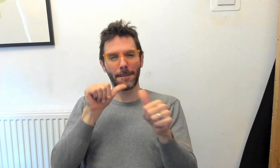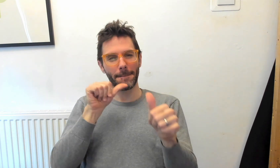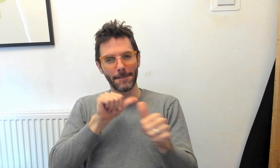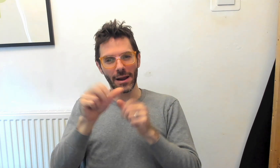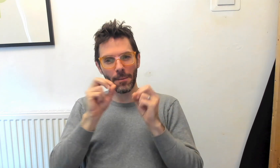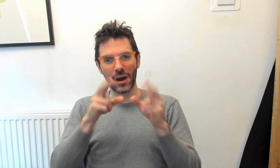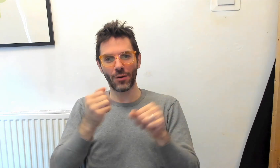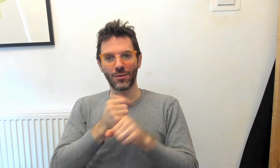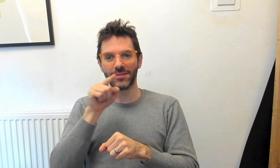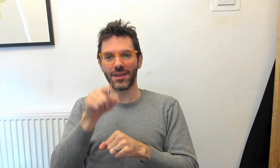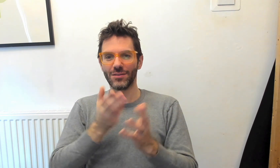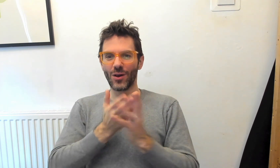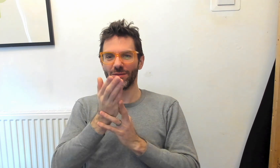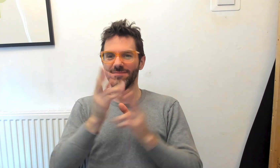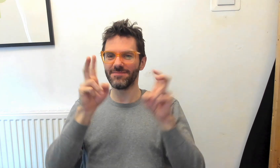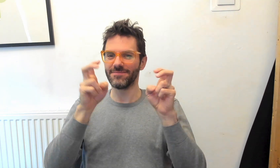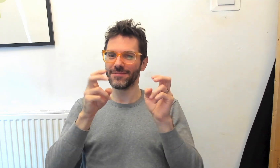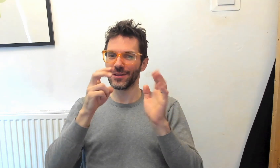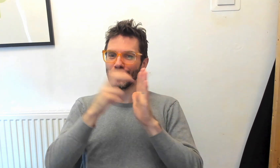best way to do that is using Notebook,